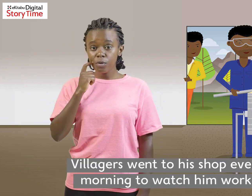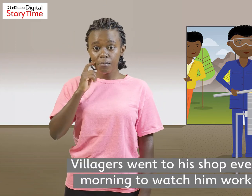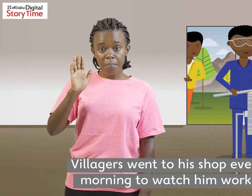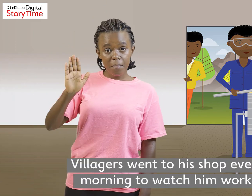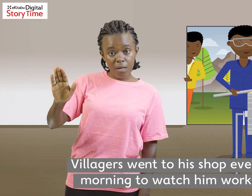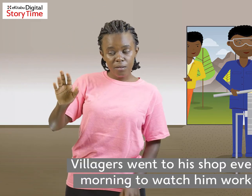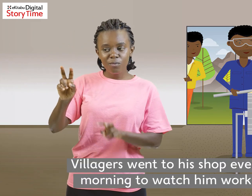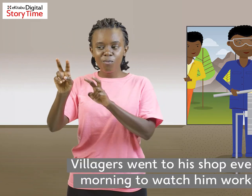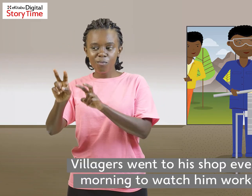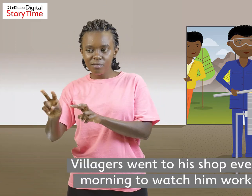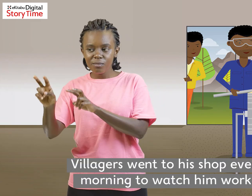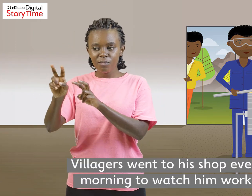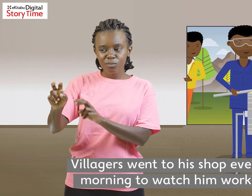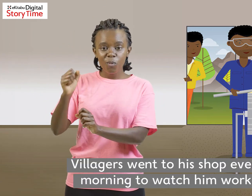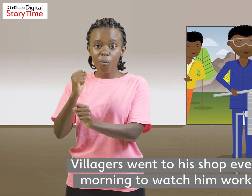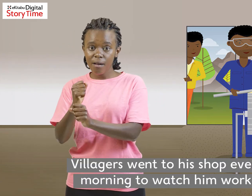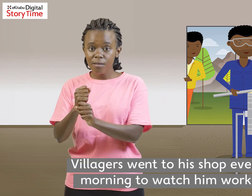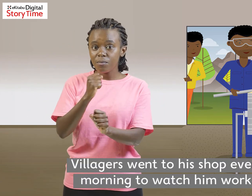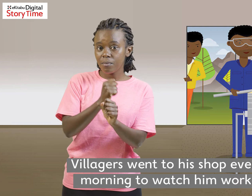Villagers went to his shop every morning to watch him work.